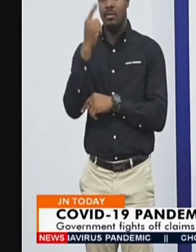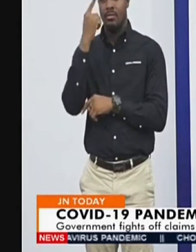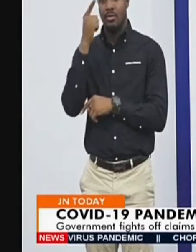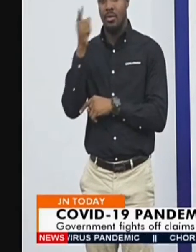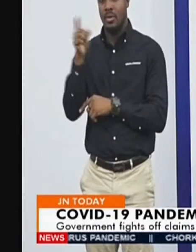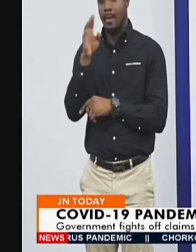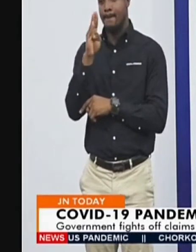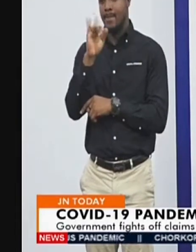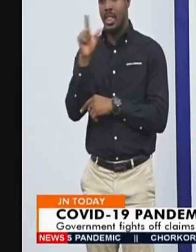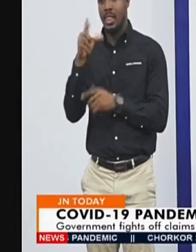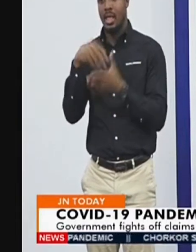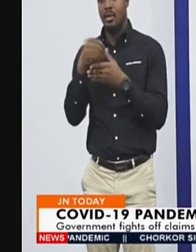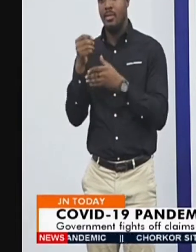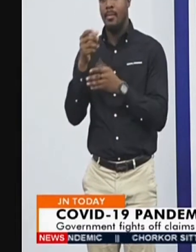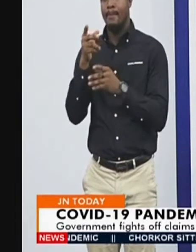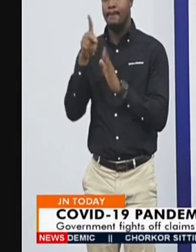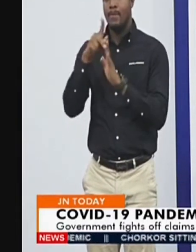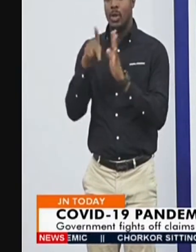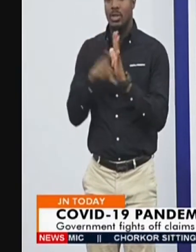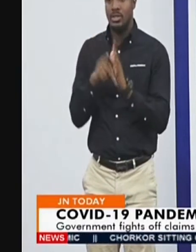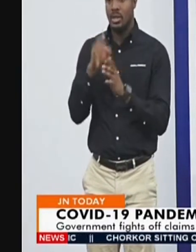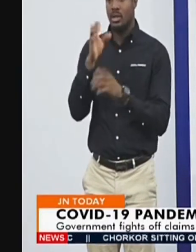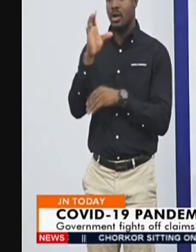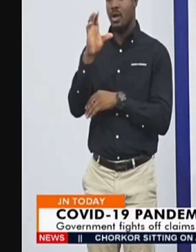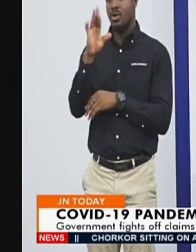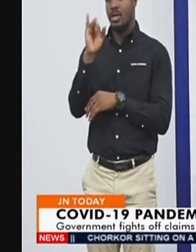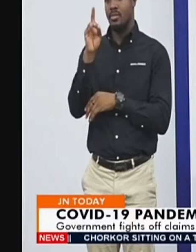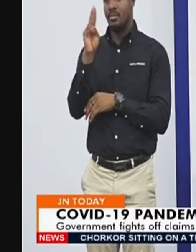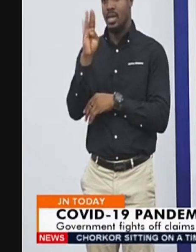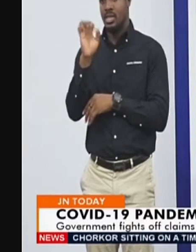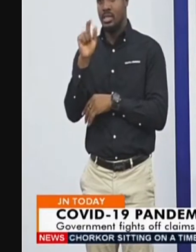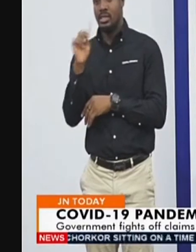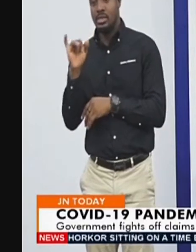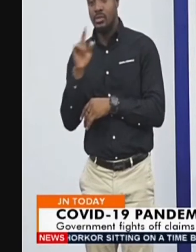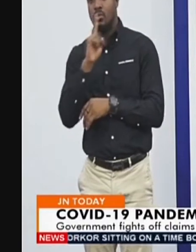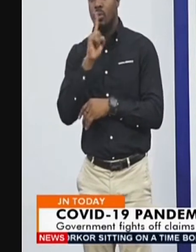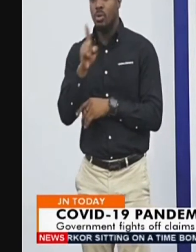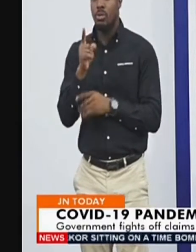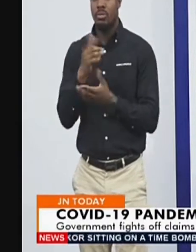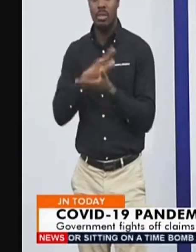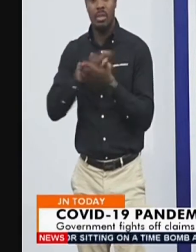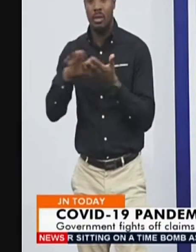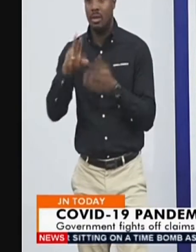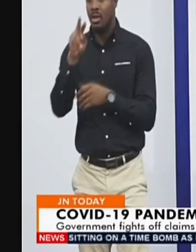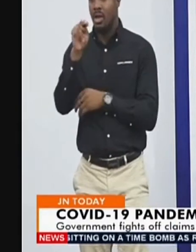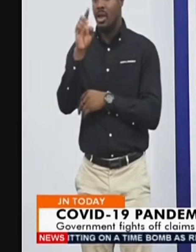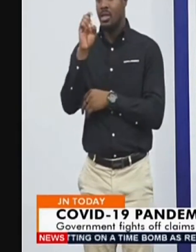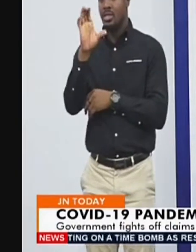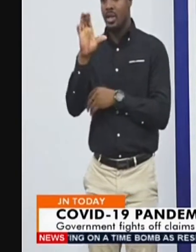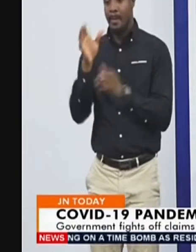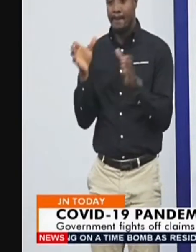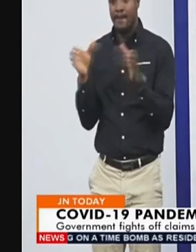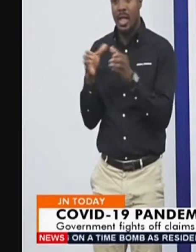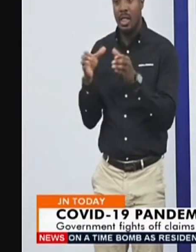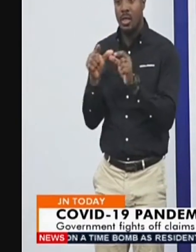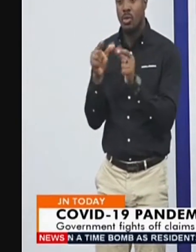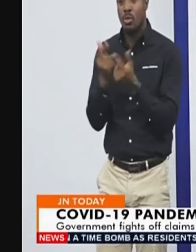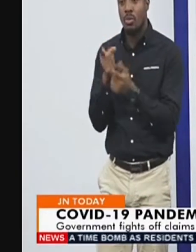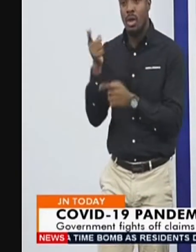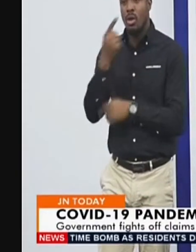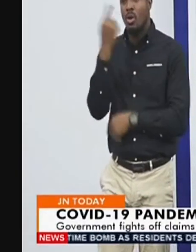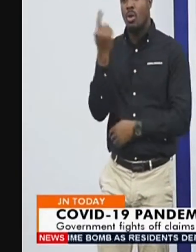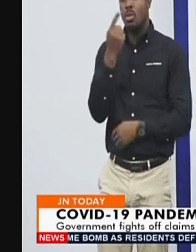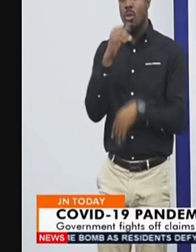a bailout and policy credibility. It is clear that the NDC minority was